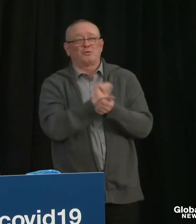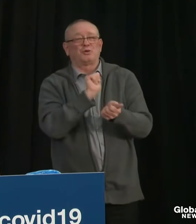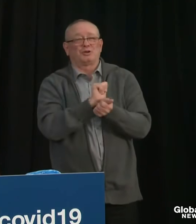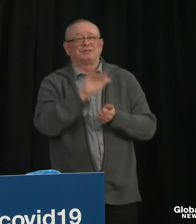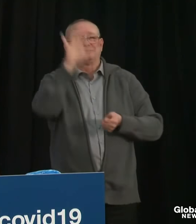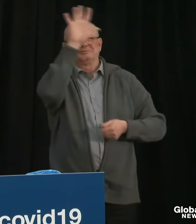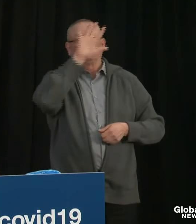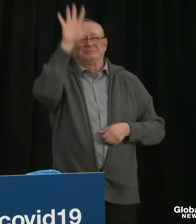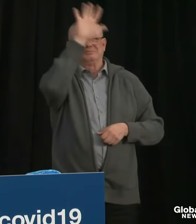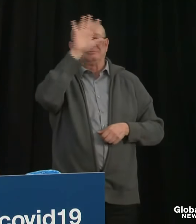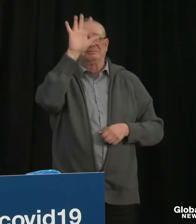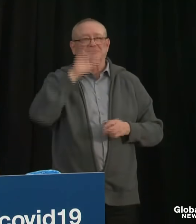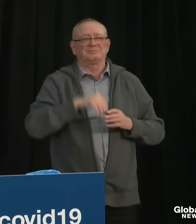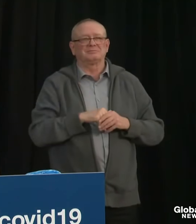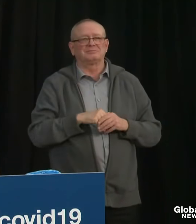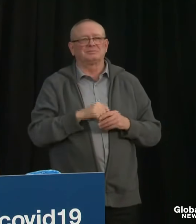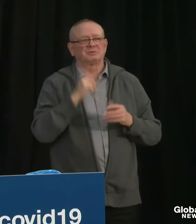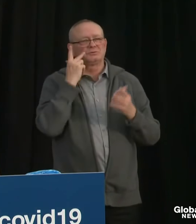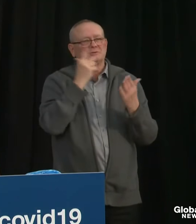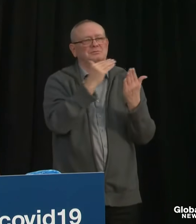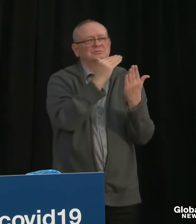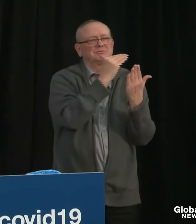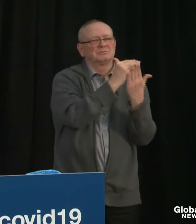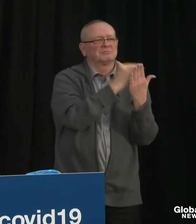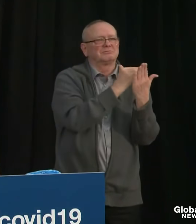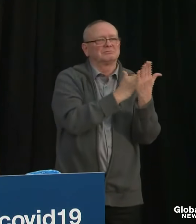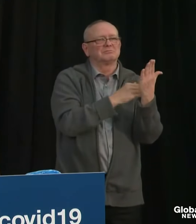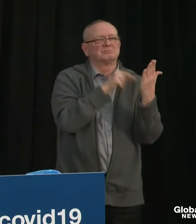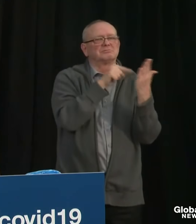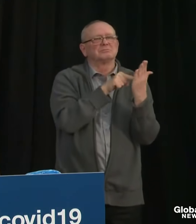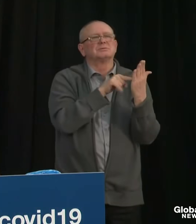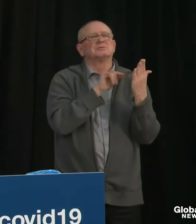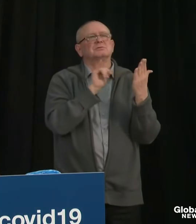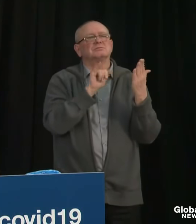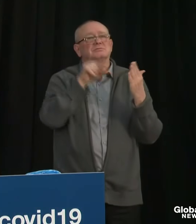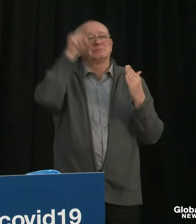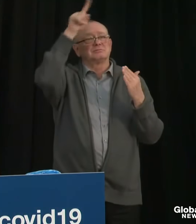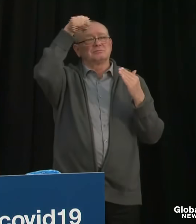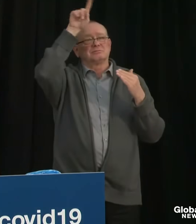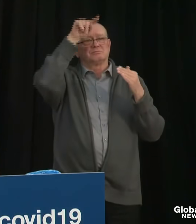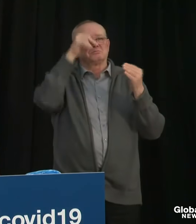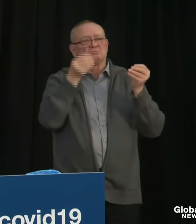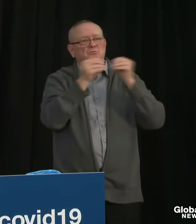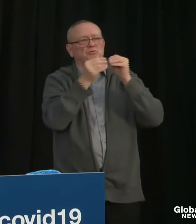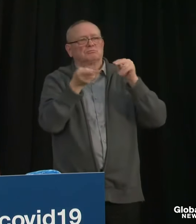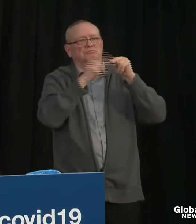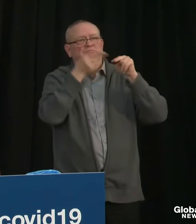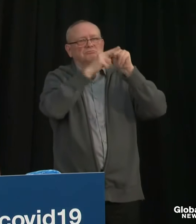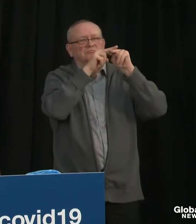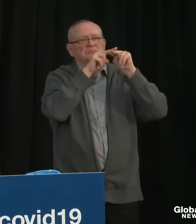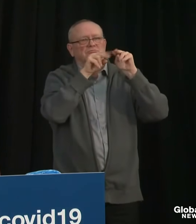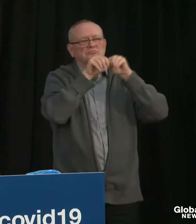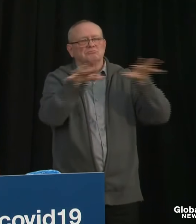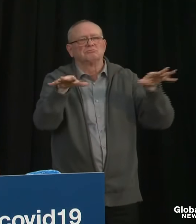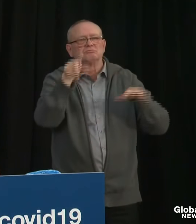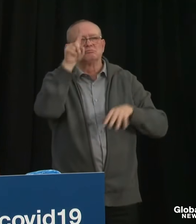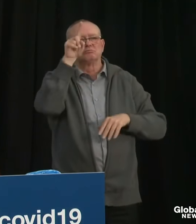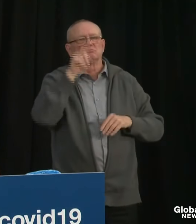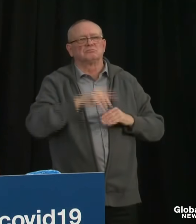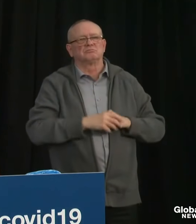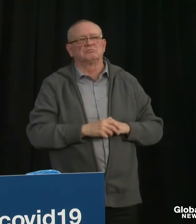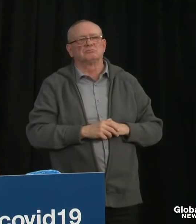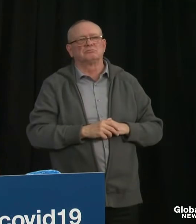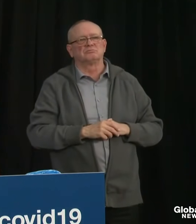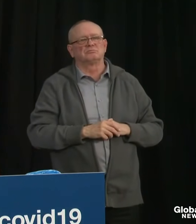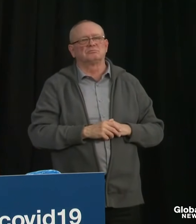just based on the list you guys publish. I'm just wondering, with these people who are discovered at the sites in these remote areas, how